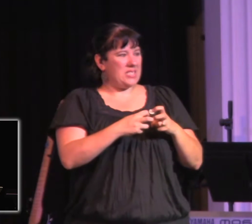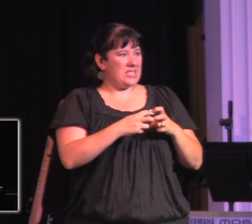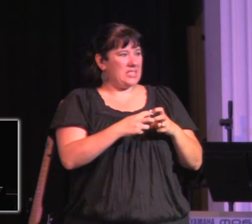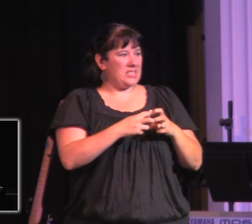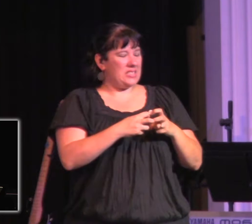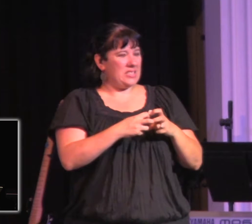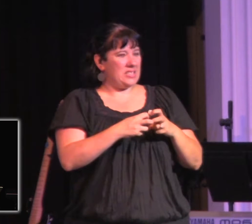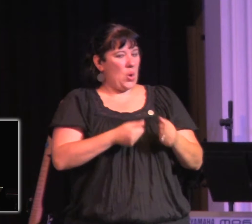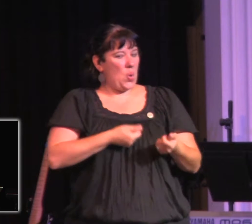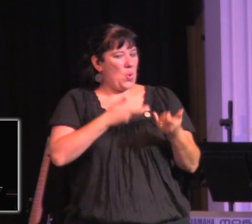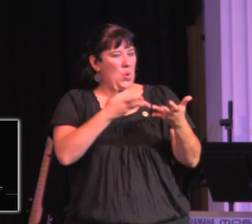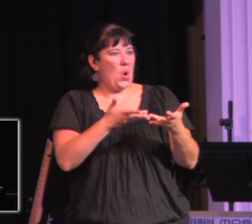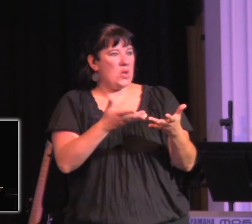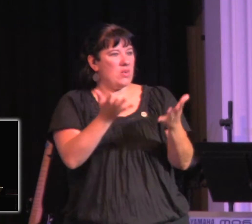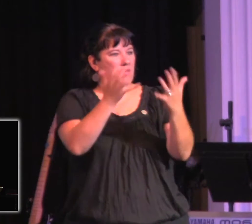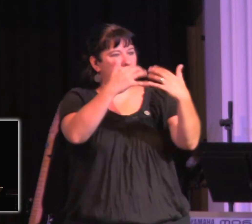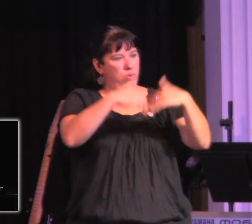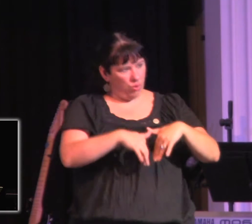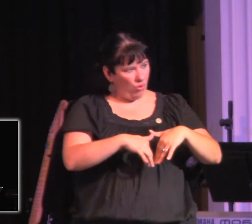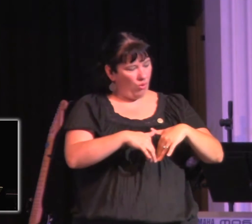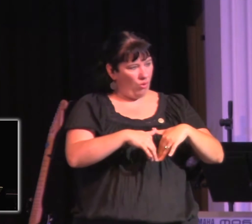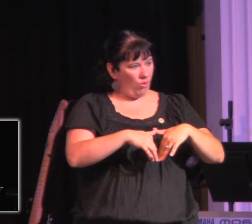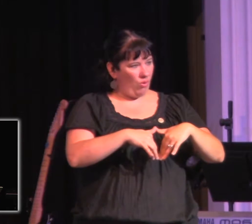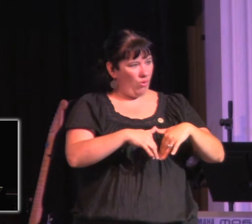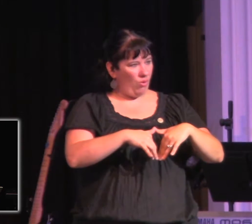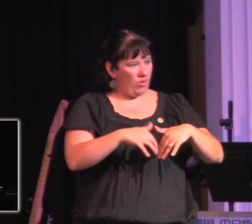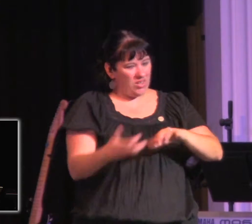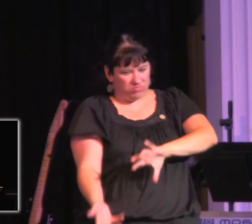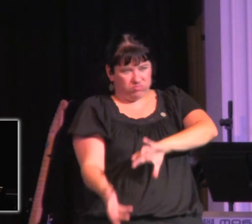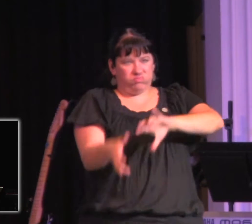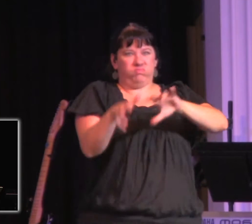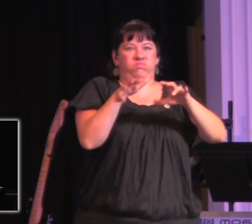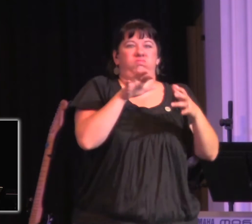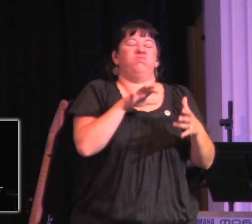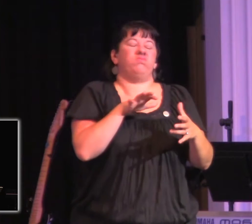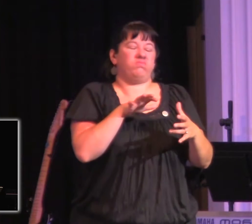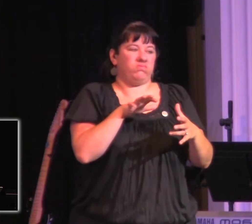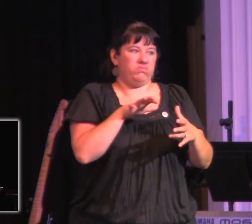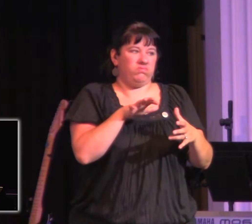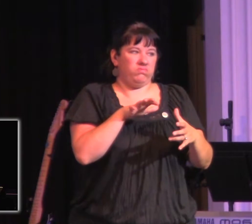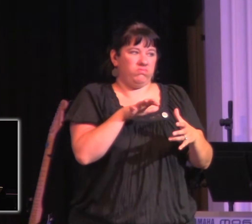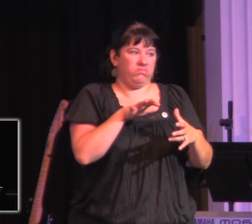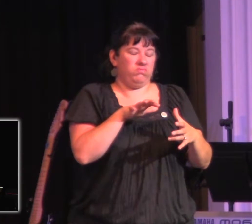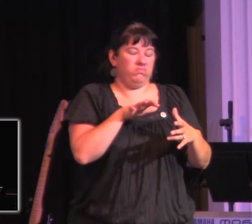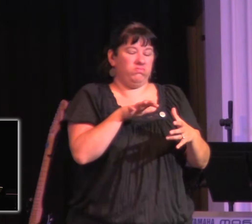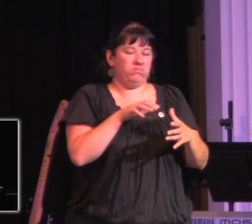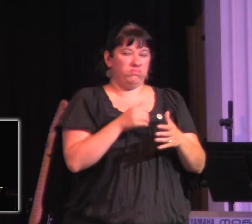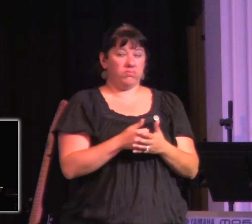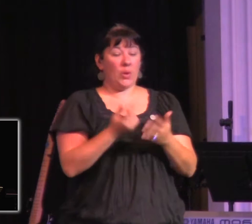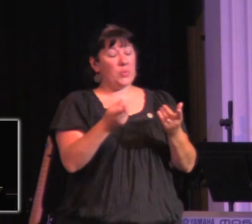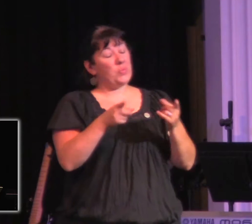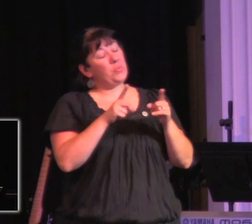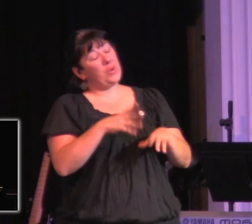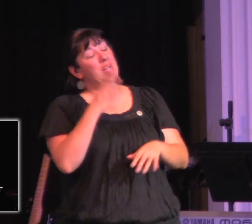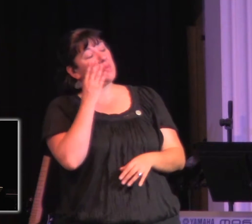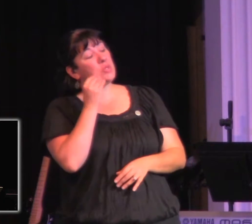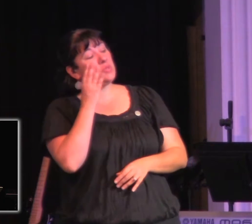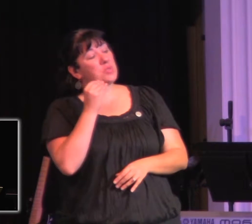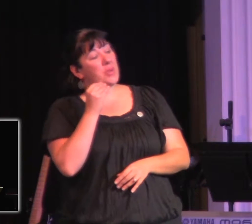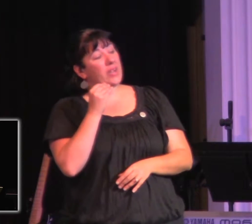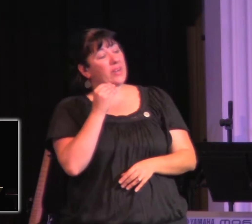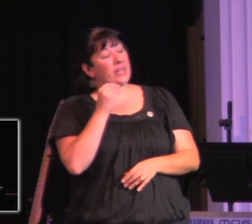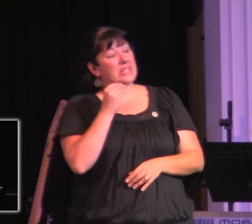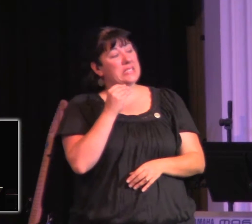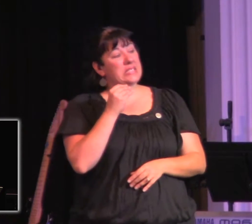Listen, no doubt traumatic life experiences will leave you broken emotionally. And then